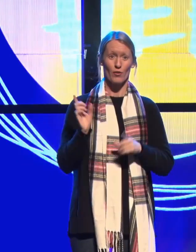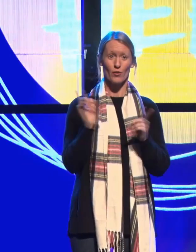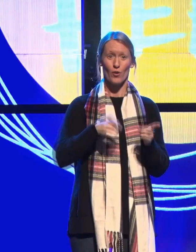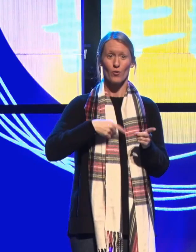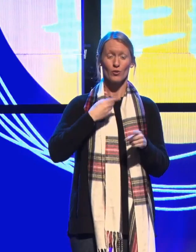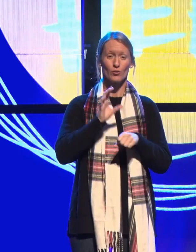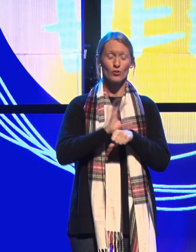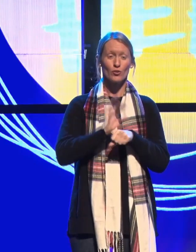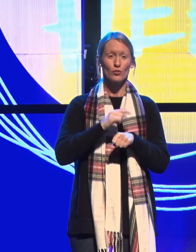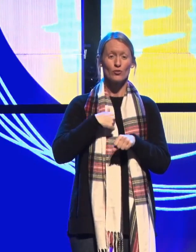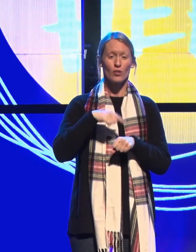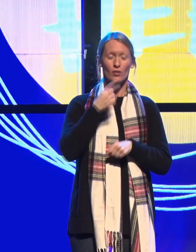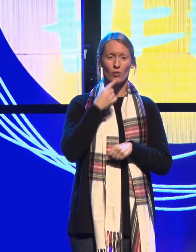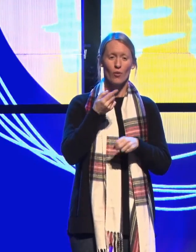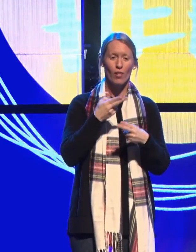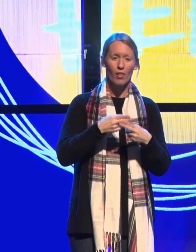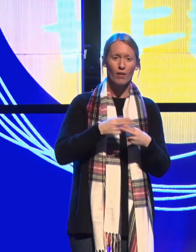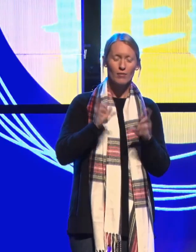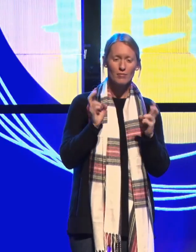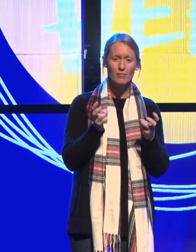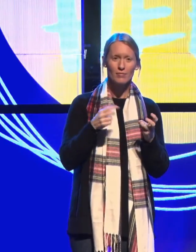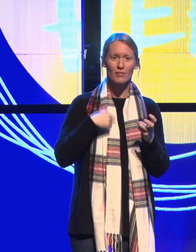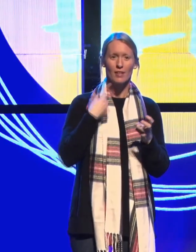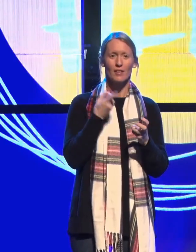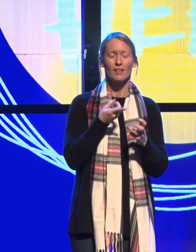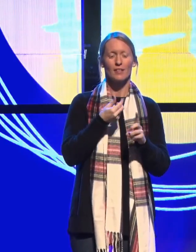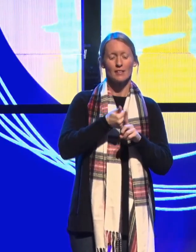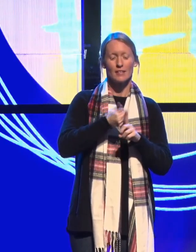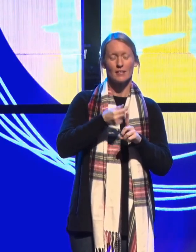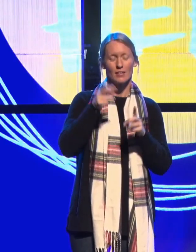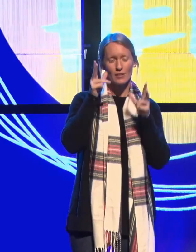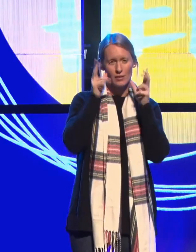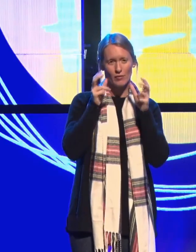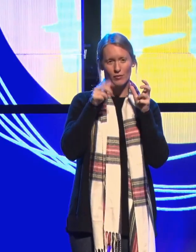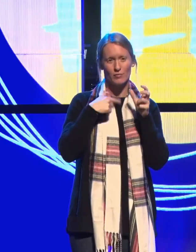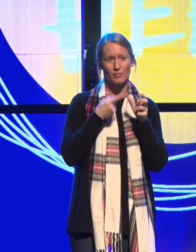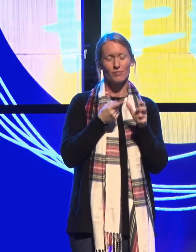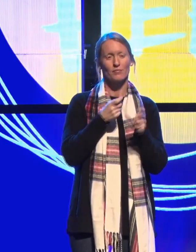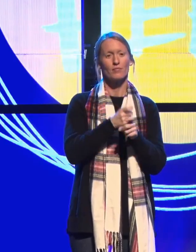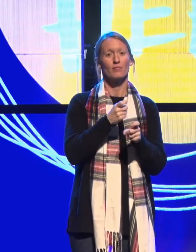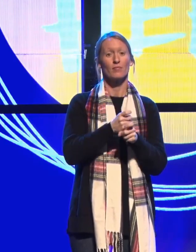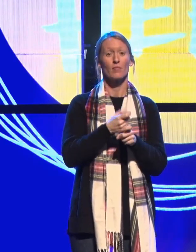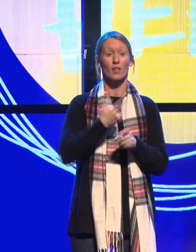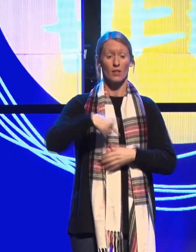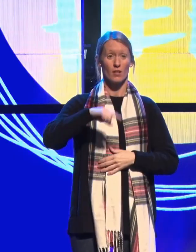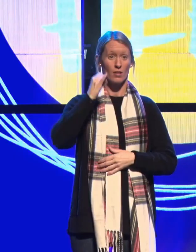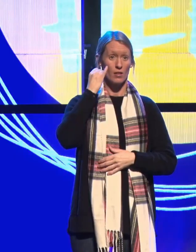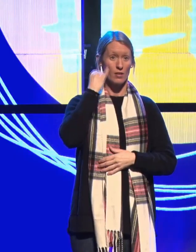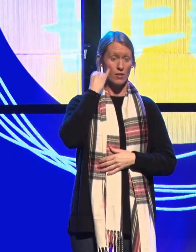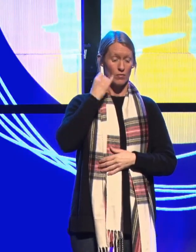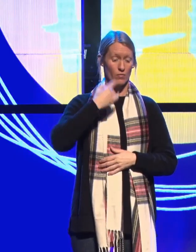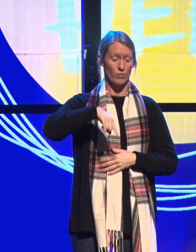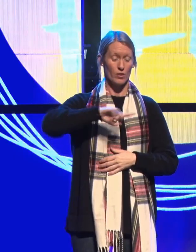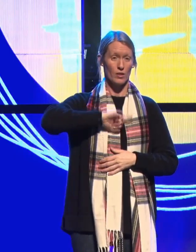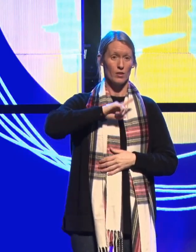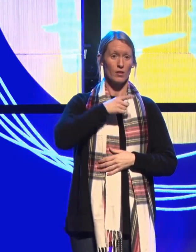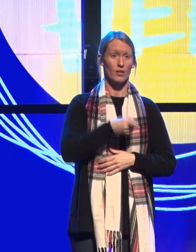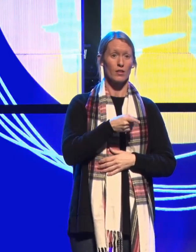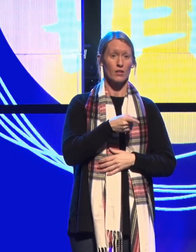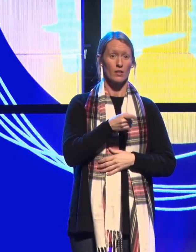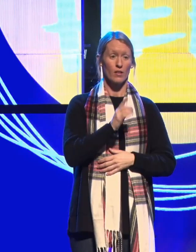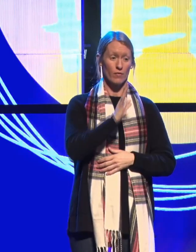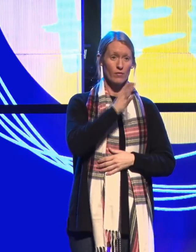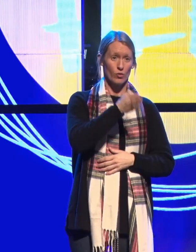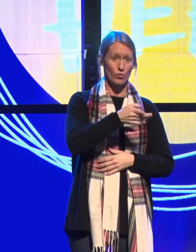Okay, listen, here's what I don't want you to miss. If we're going to be people who create the future and not who are created by the future, we